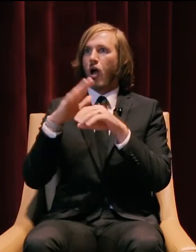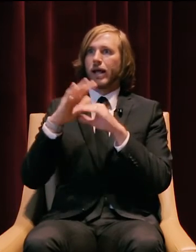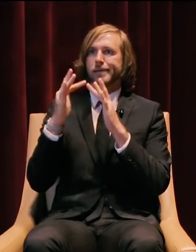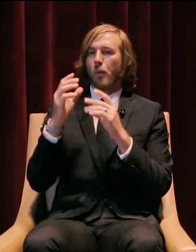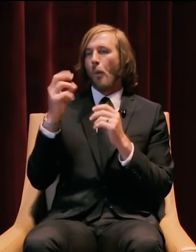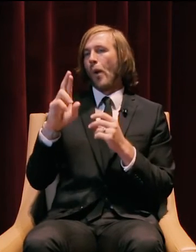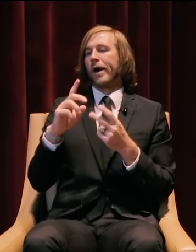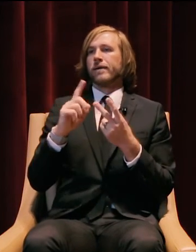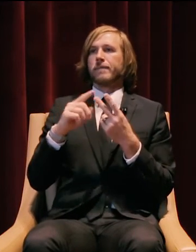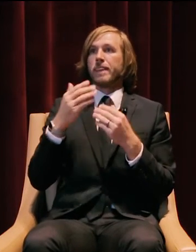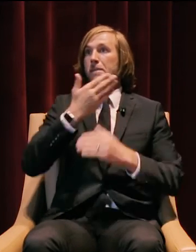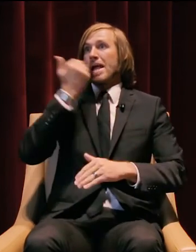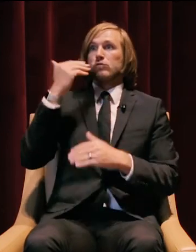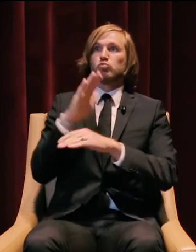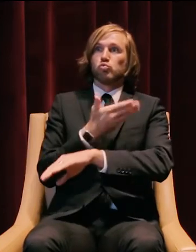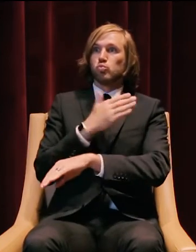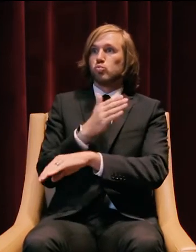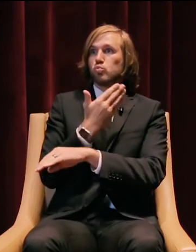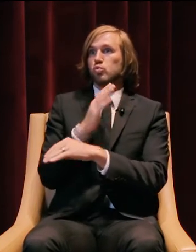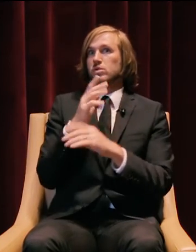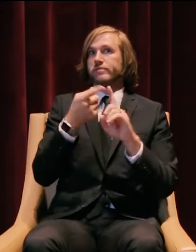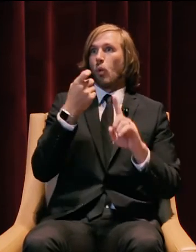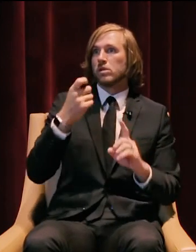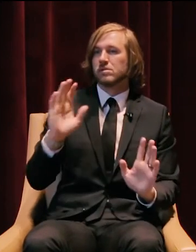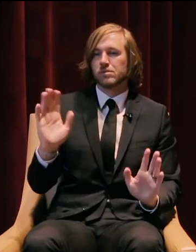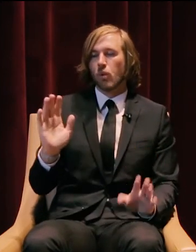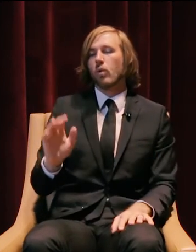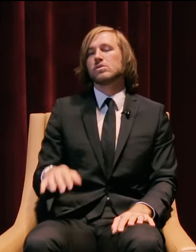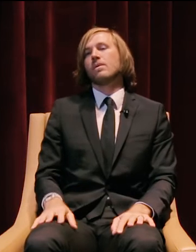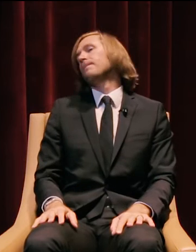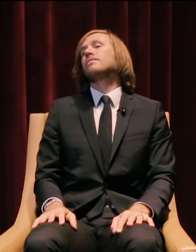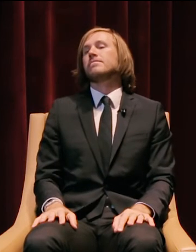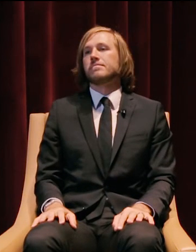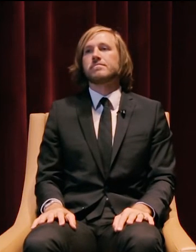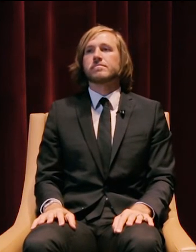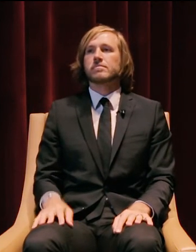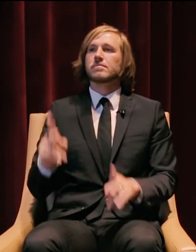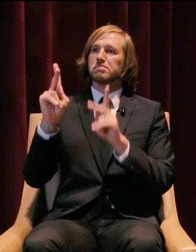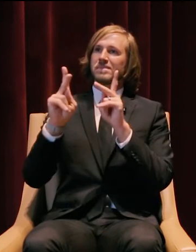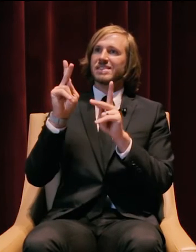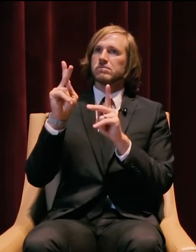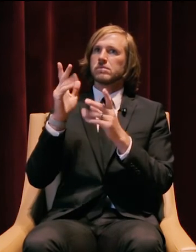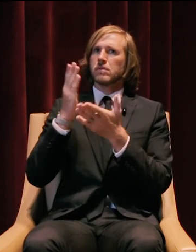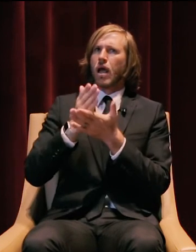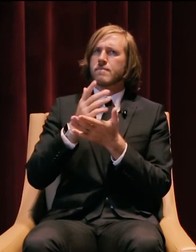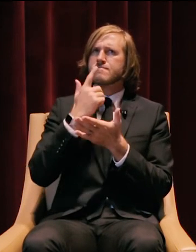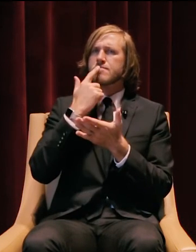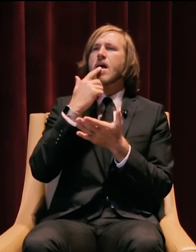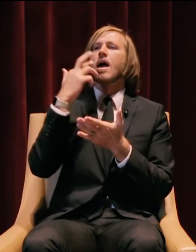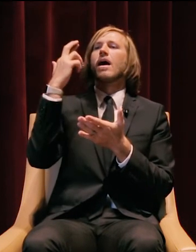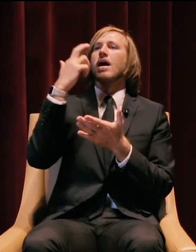or a better music source. And so people stop and